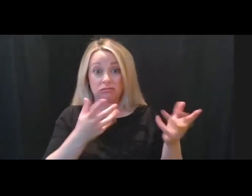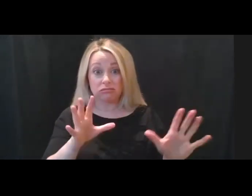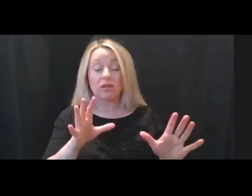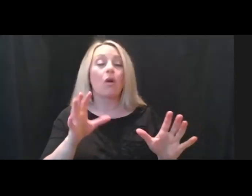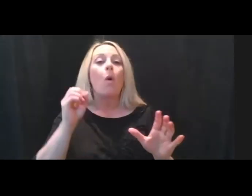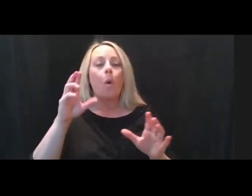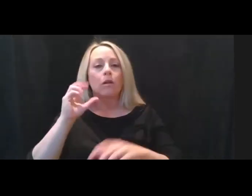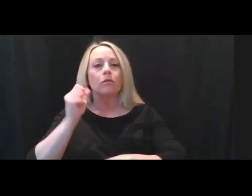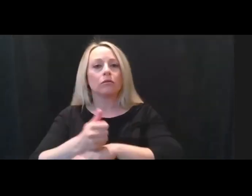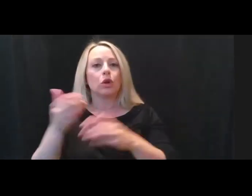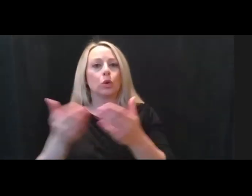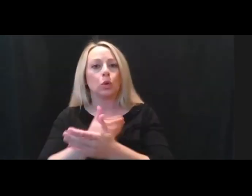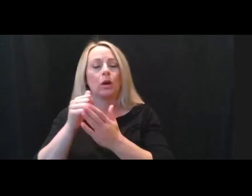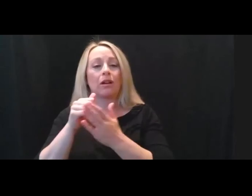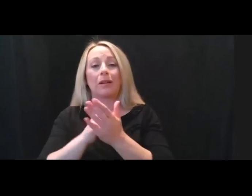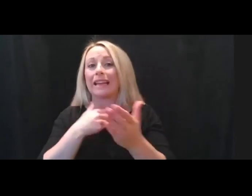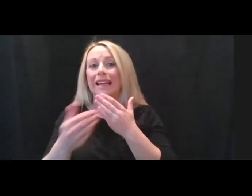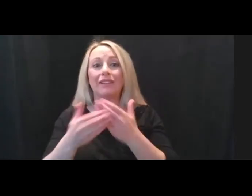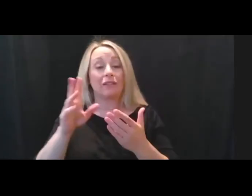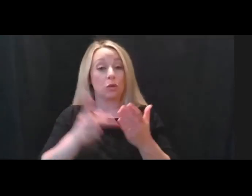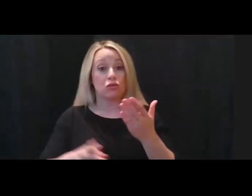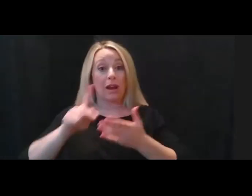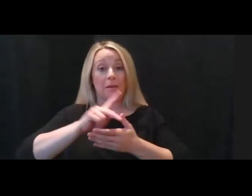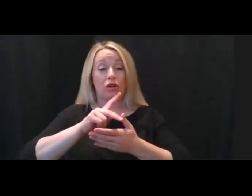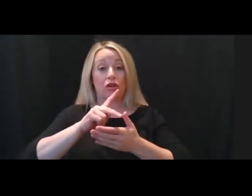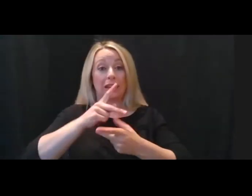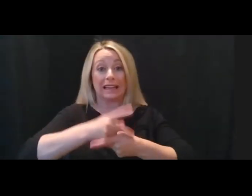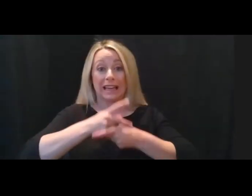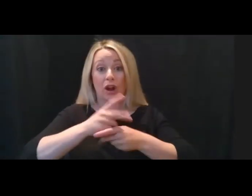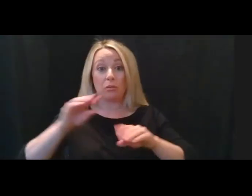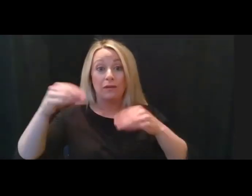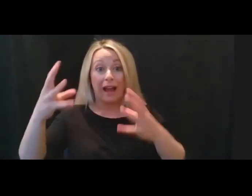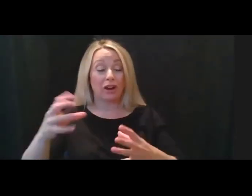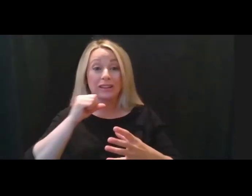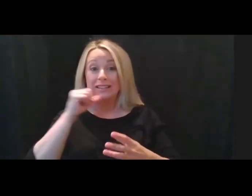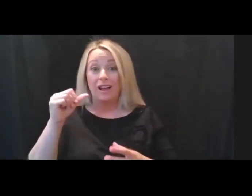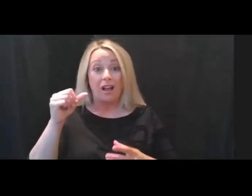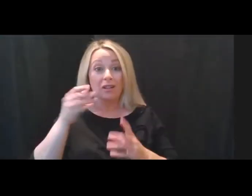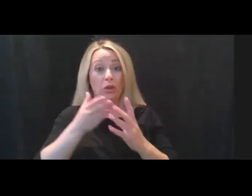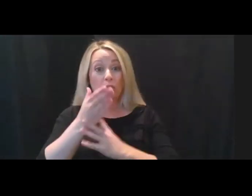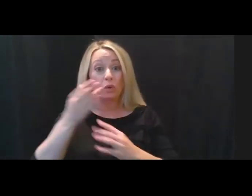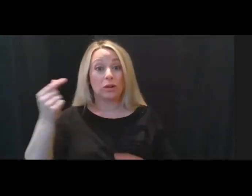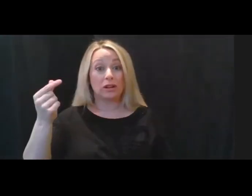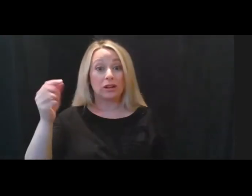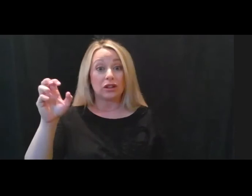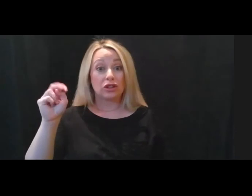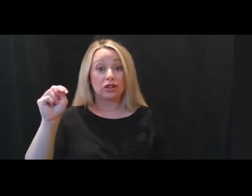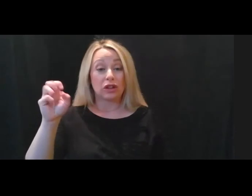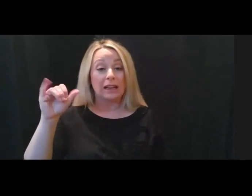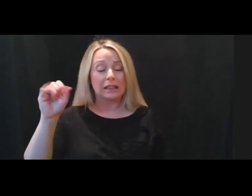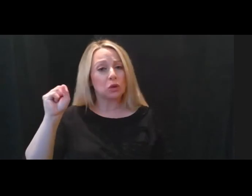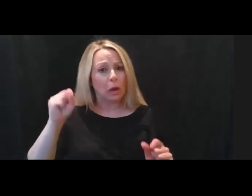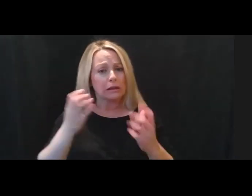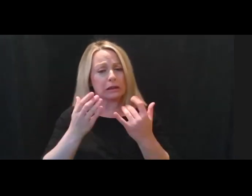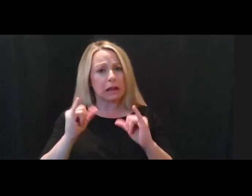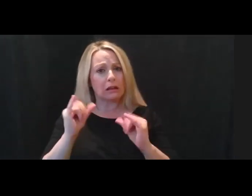Even if your primary care provider is not Genesis, you don't go to a Genesis physician each year, you can still sign up through the